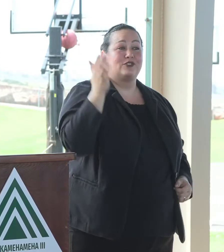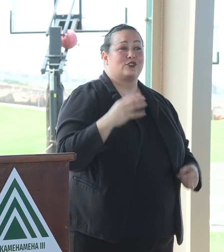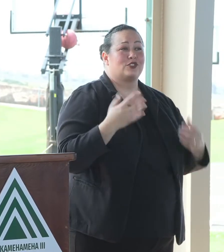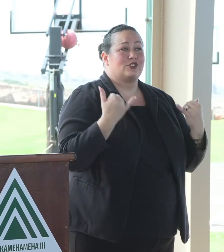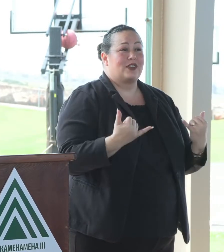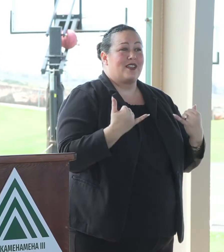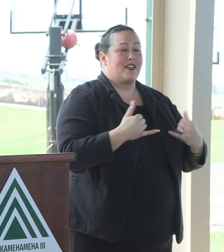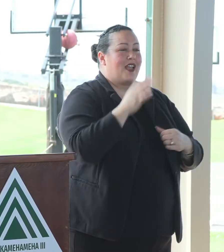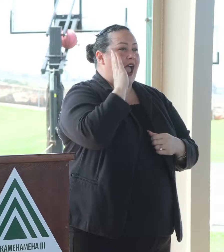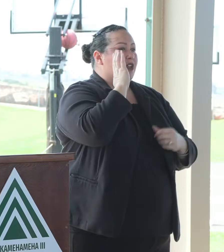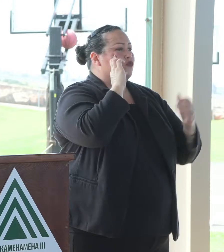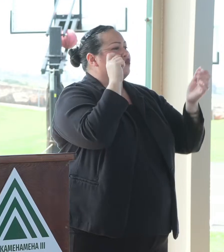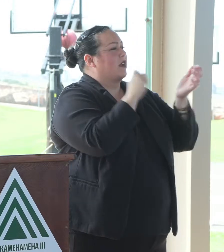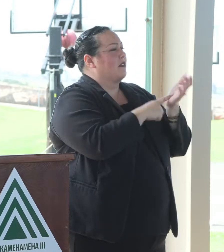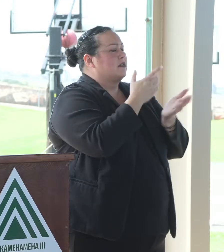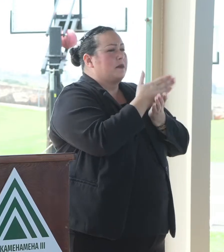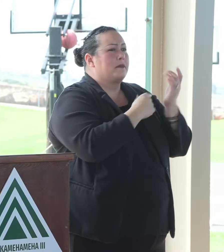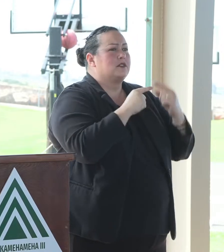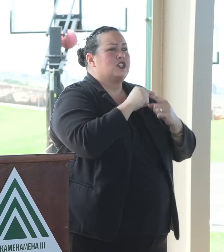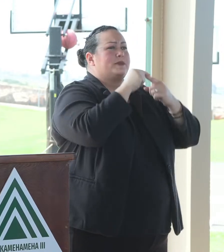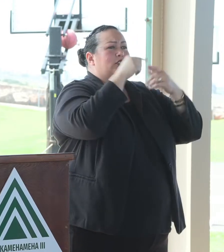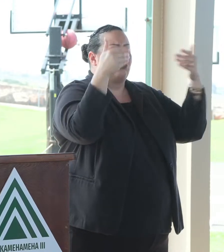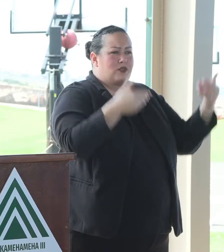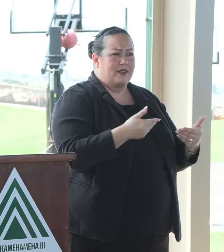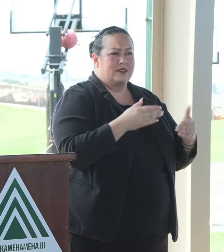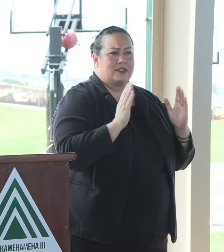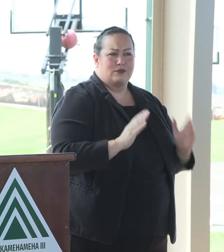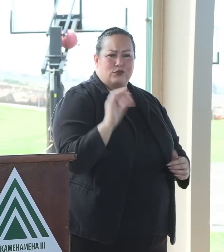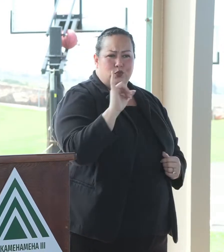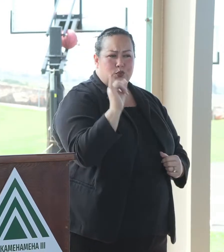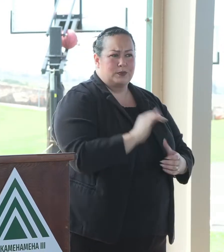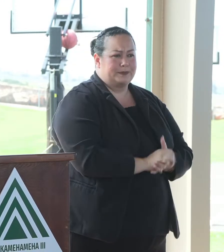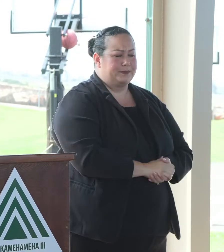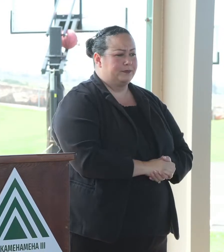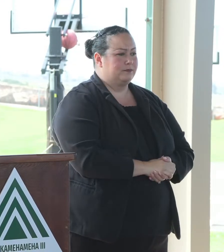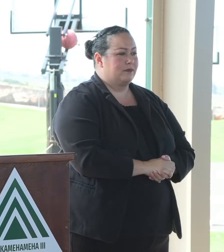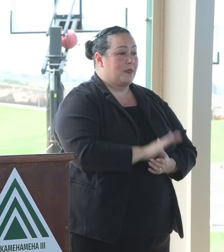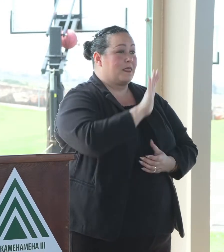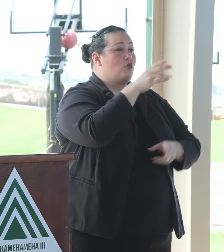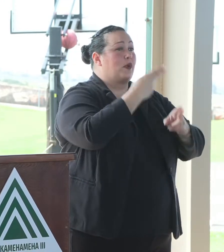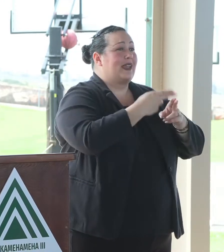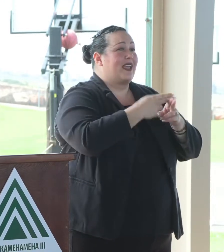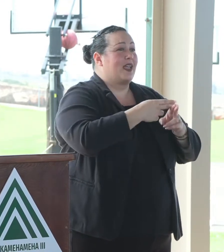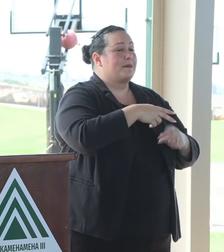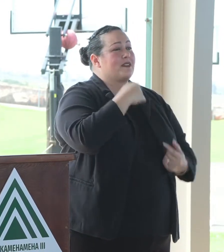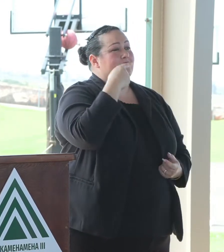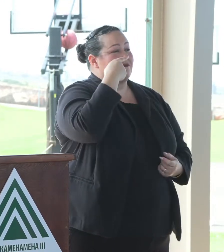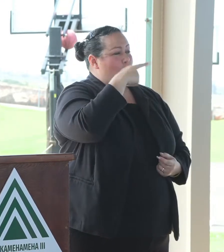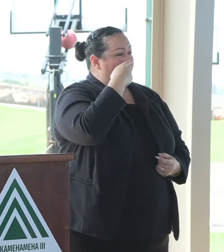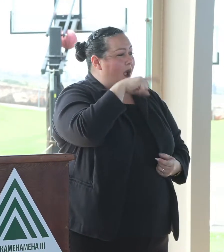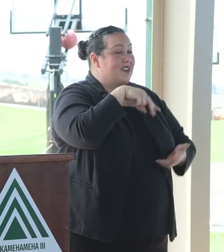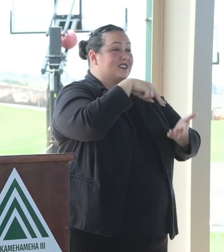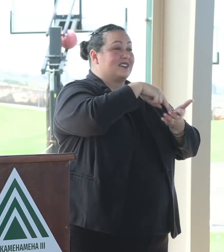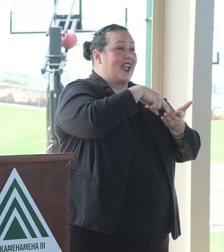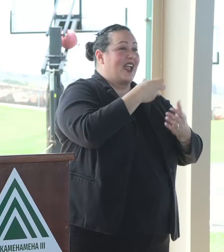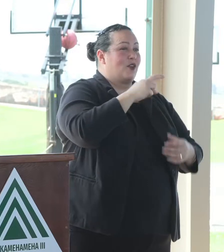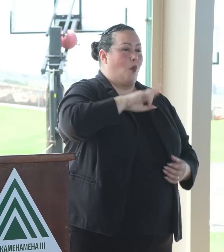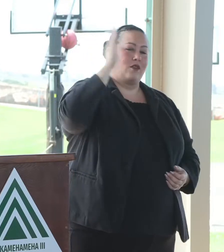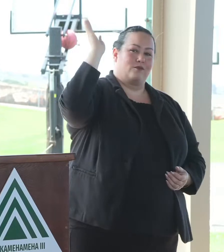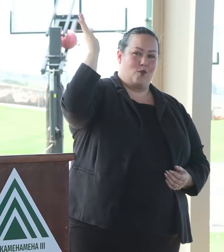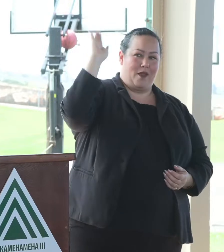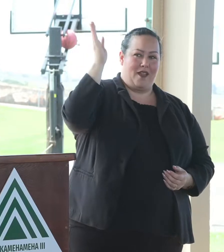as recognize some of our special guests in the audience. So when your name is called, if you could either please stand or wave to